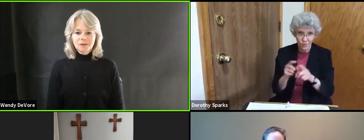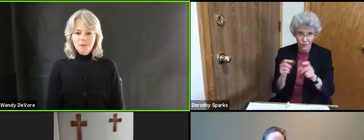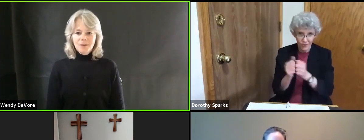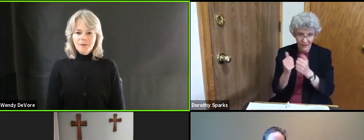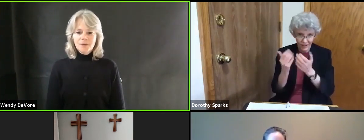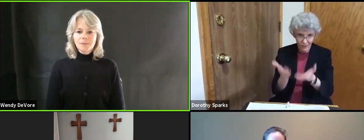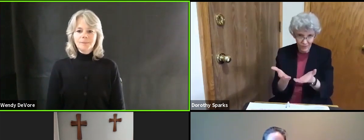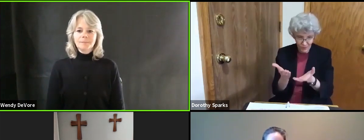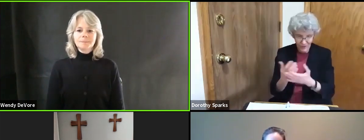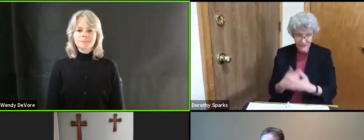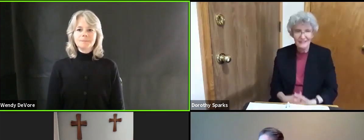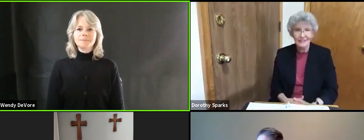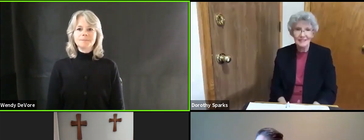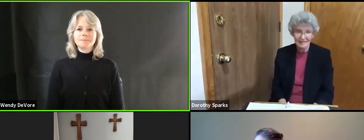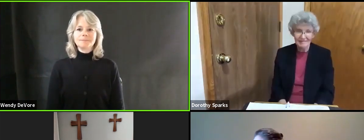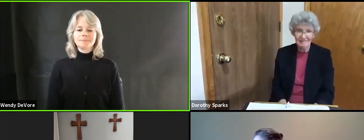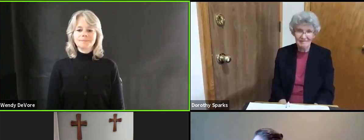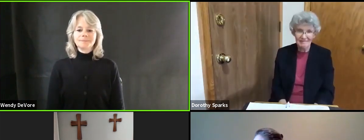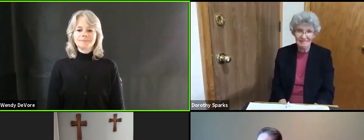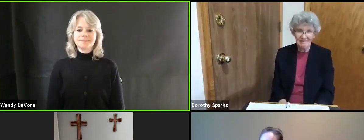And also with you.